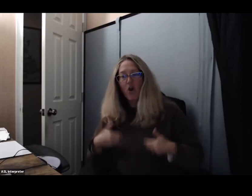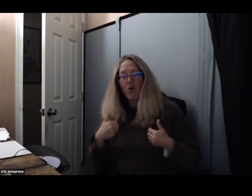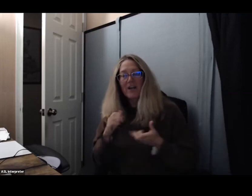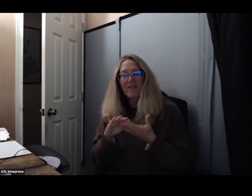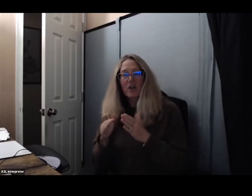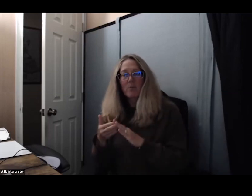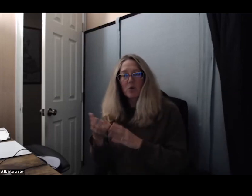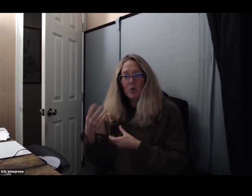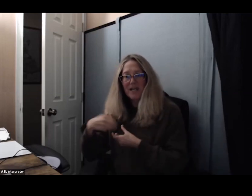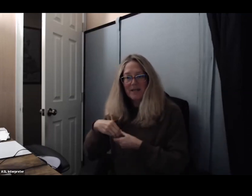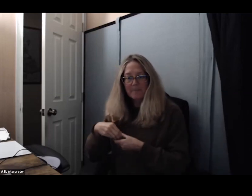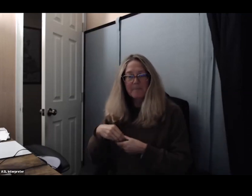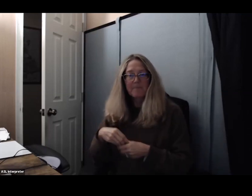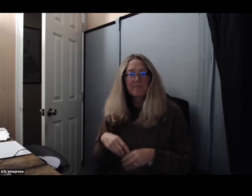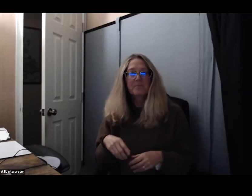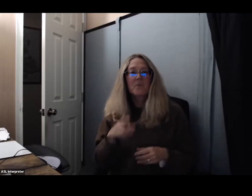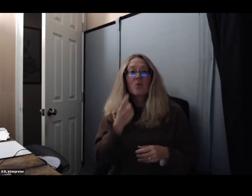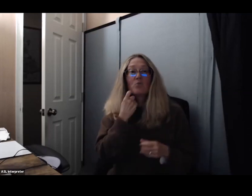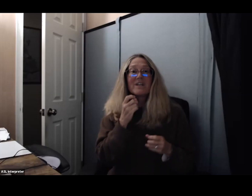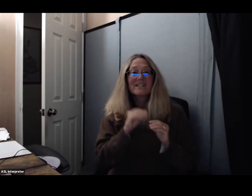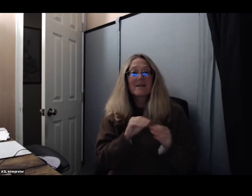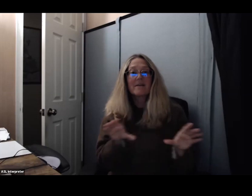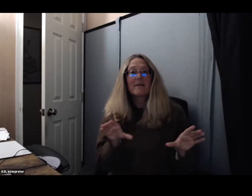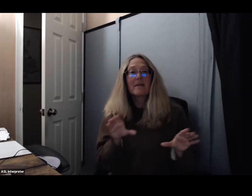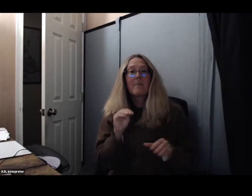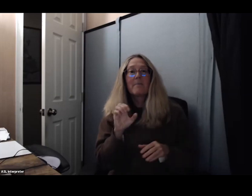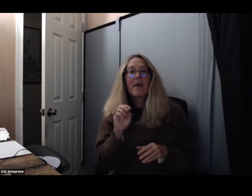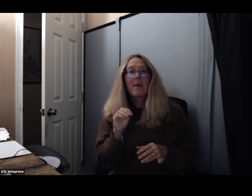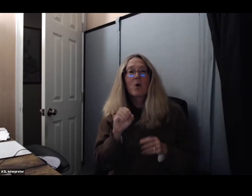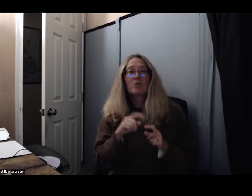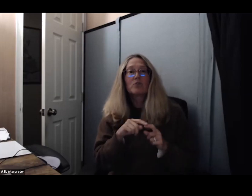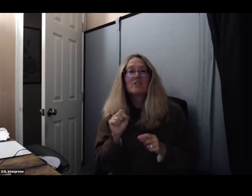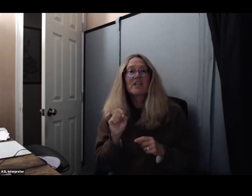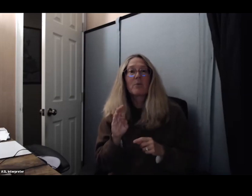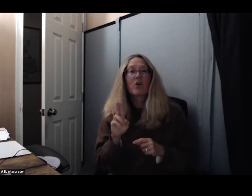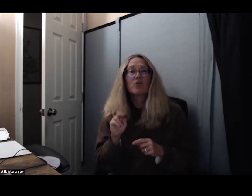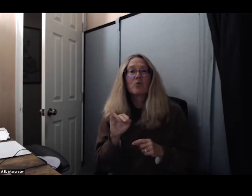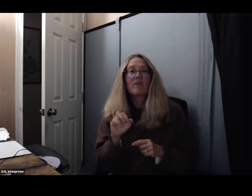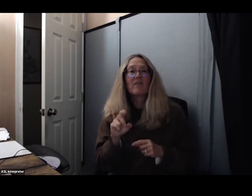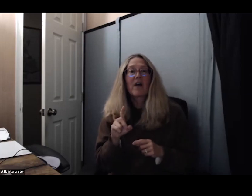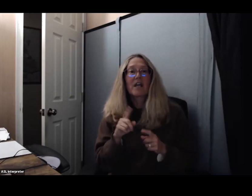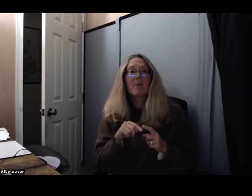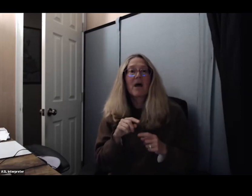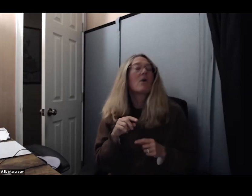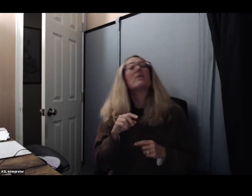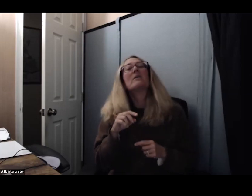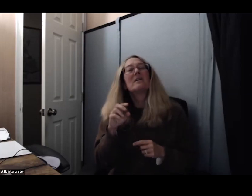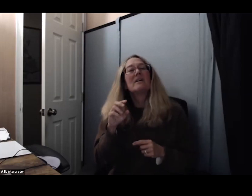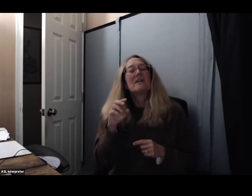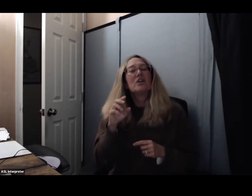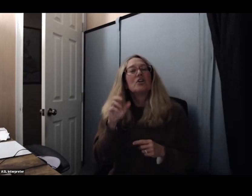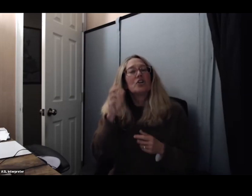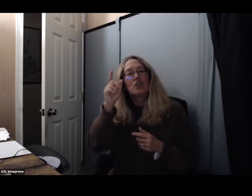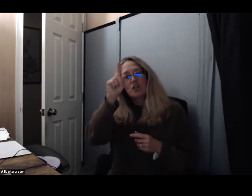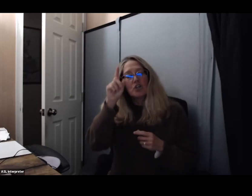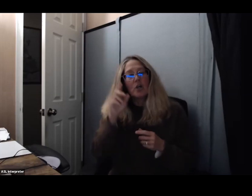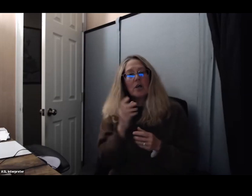Yet the following words were used in recent memos sent out to Santa Barbara Unified Families regarding swastikas found at area schools.